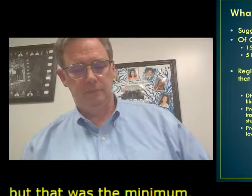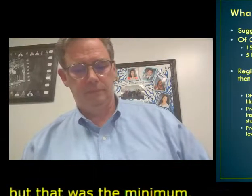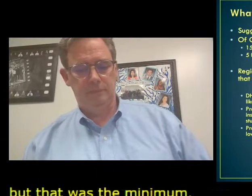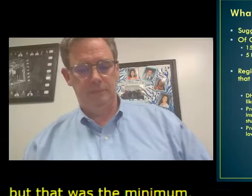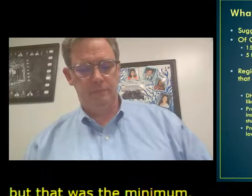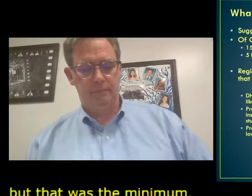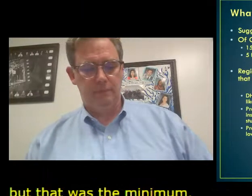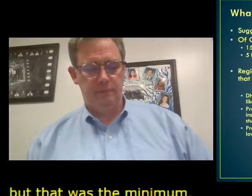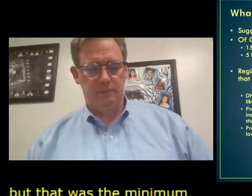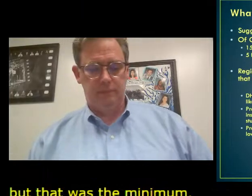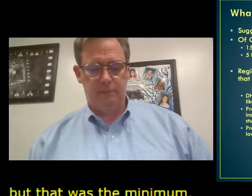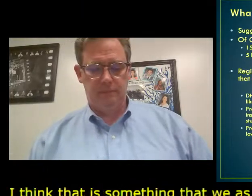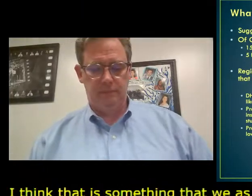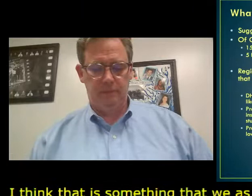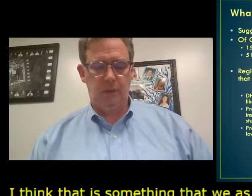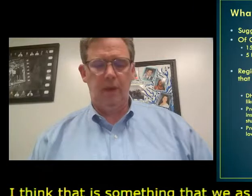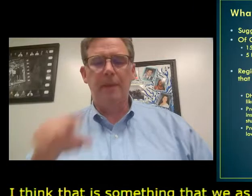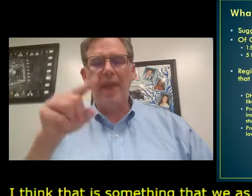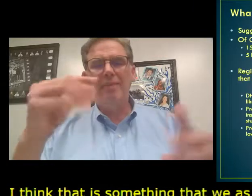grade.